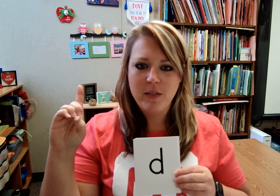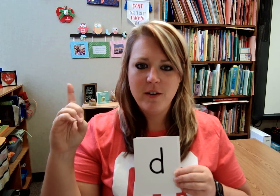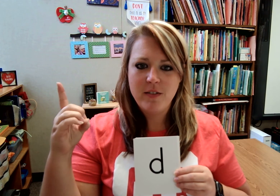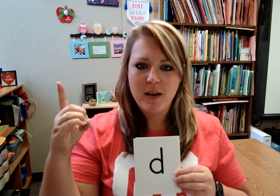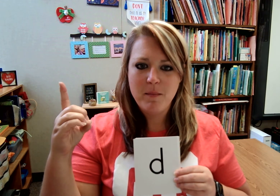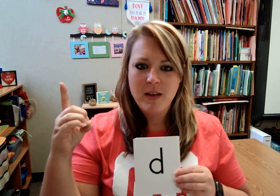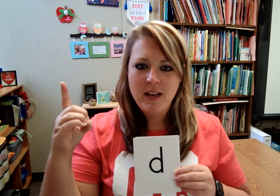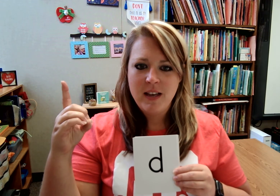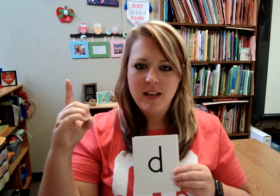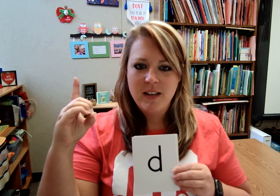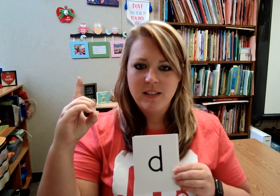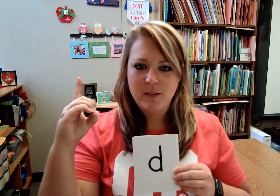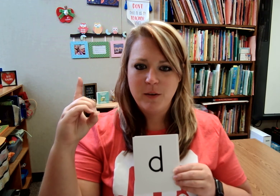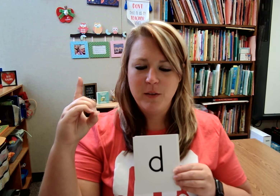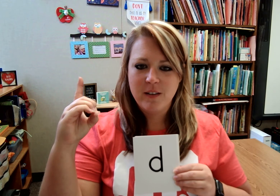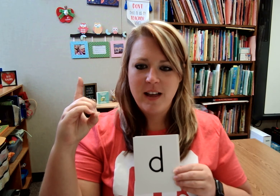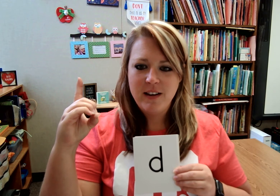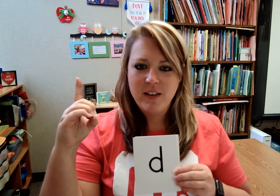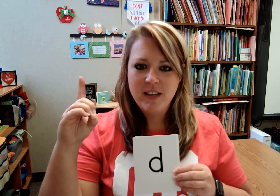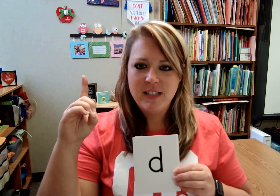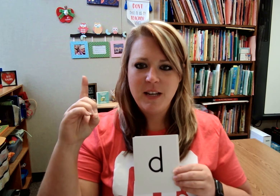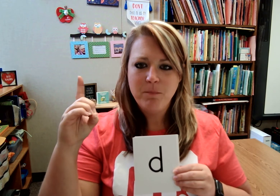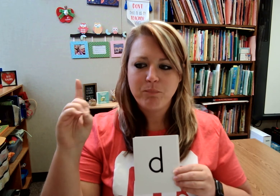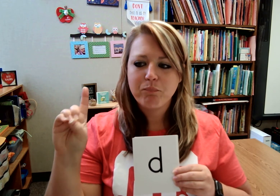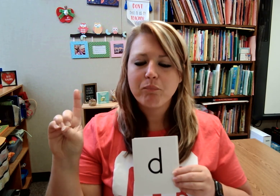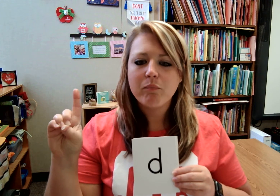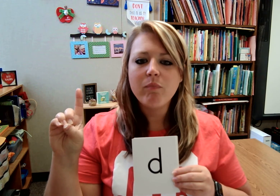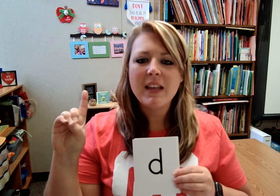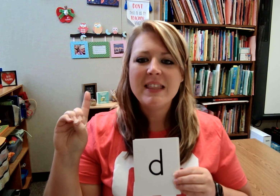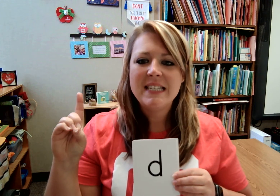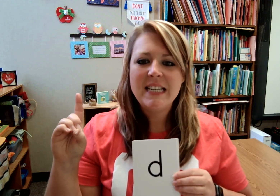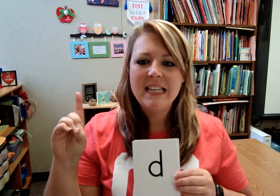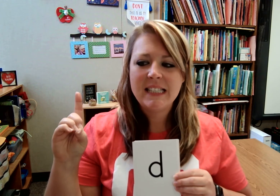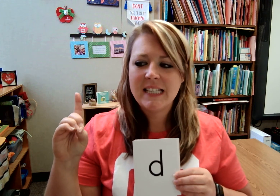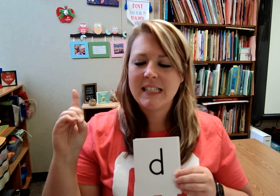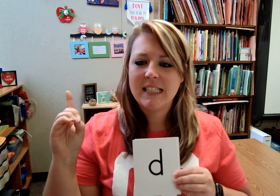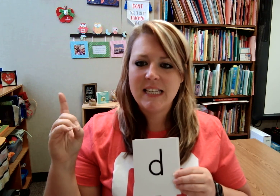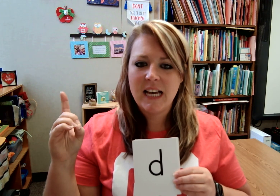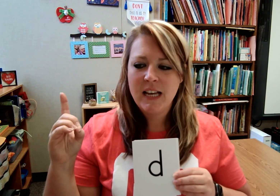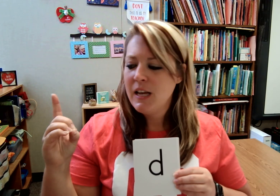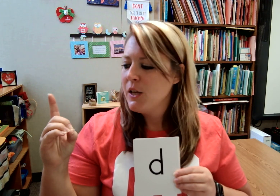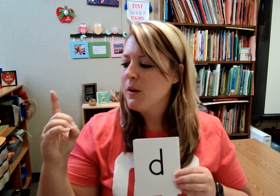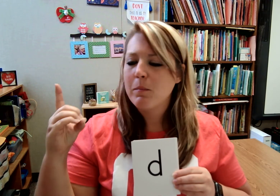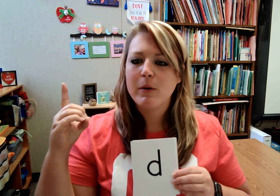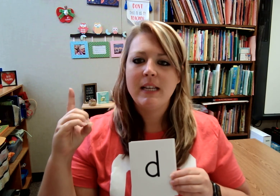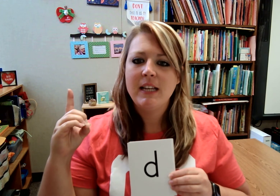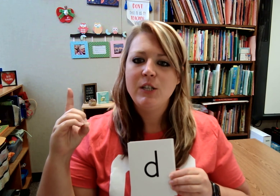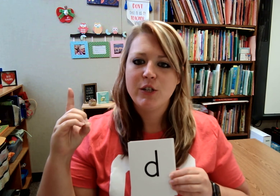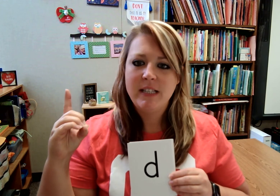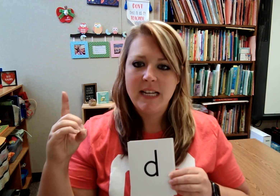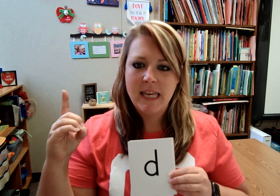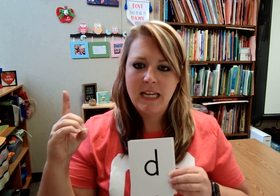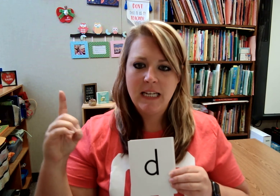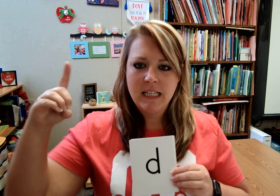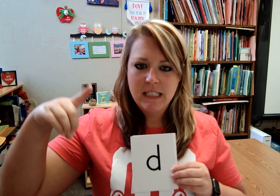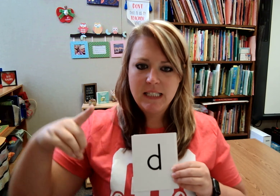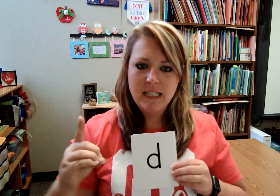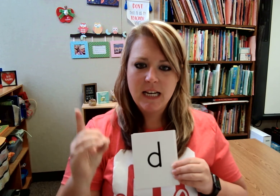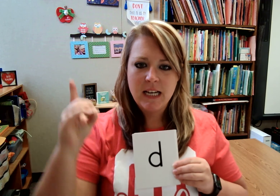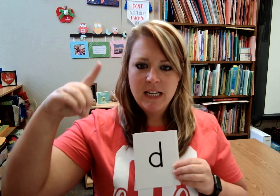our thumb. So it'll look kind of like a D. And the D says D. You can pretend you're digging. D,